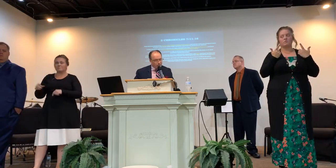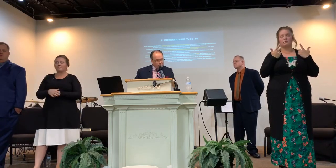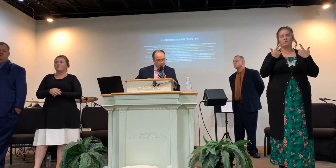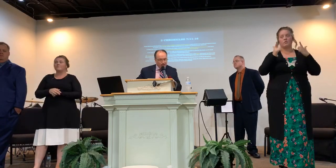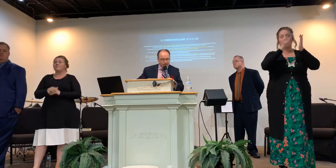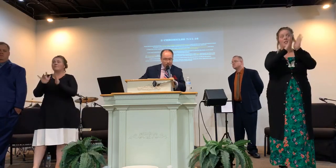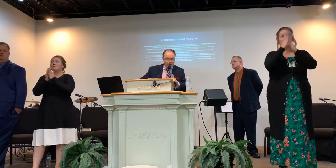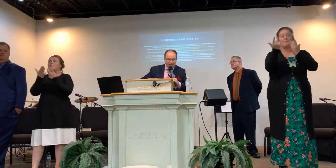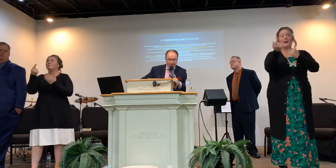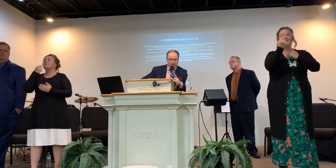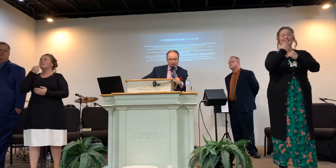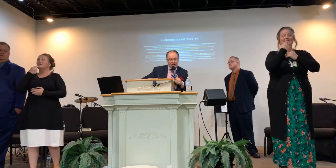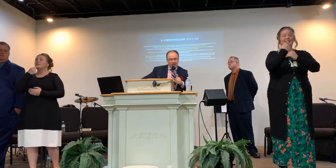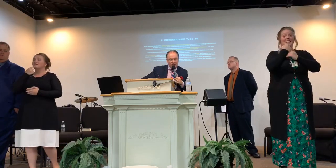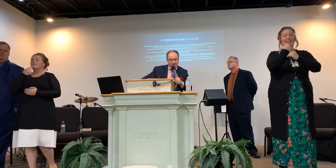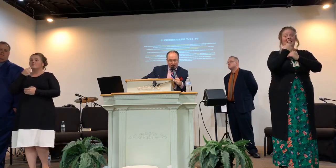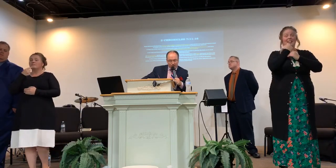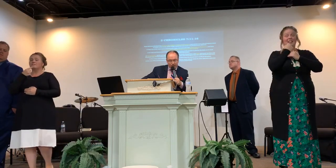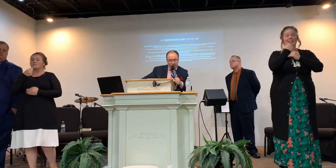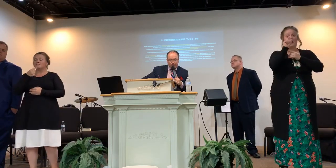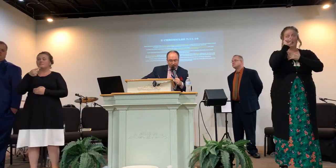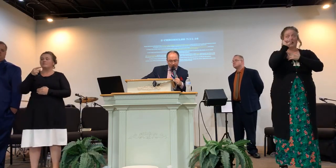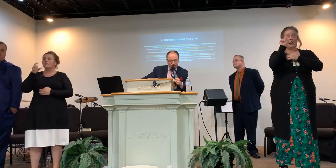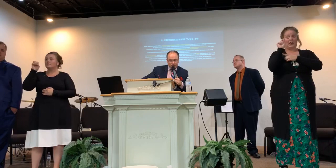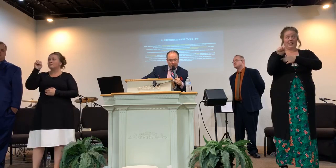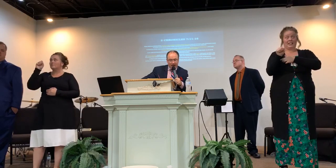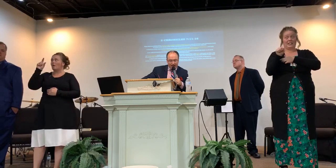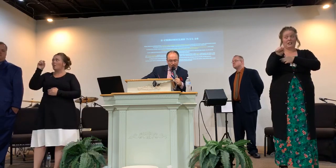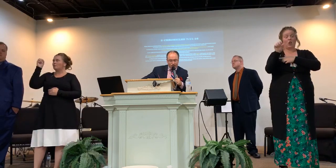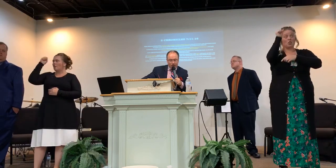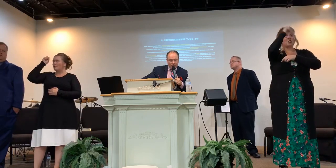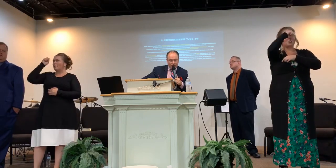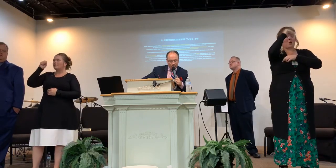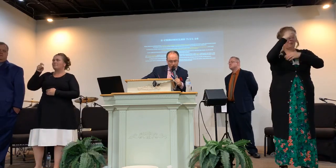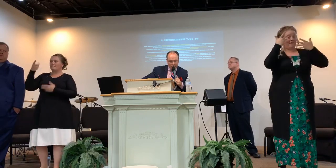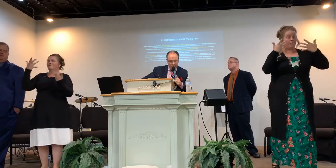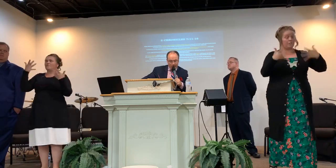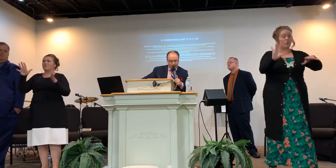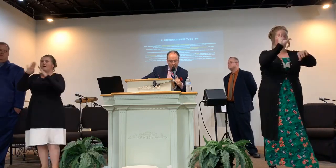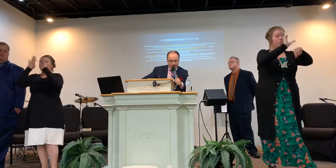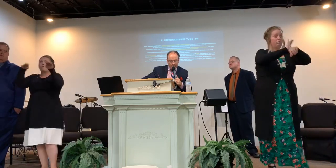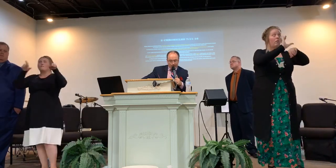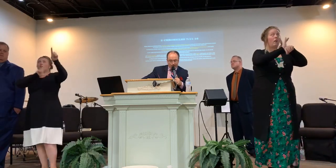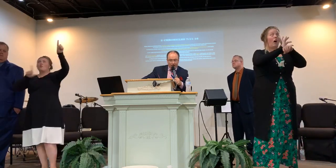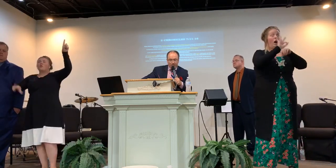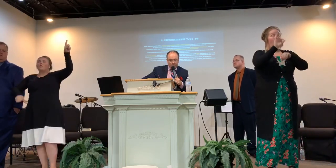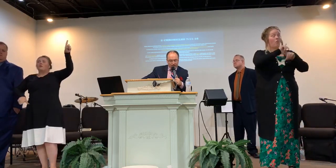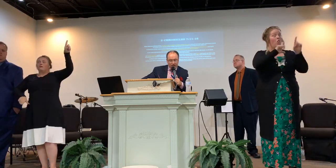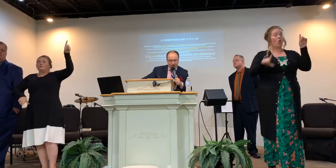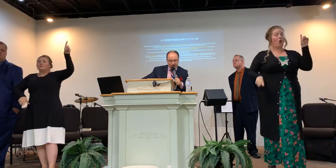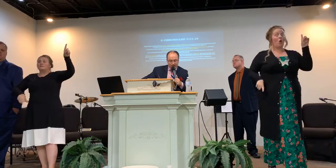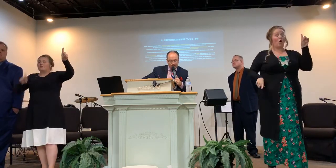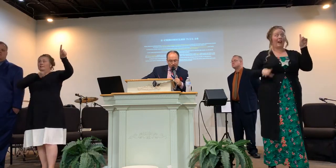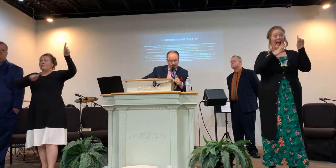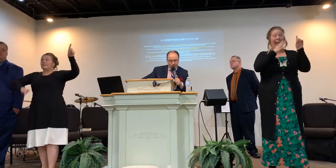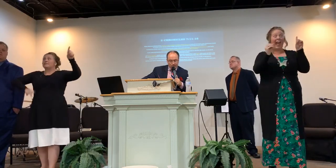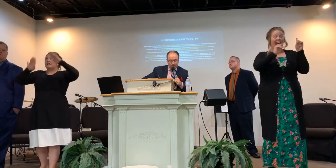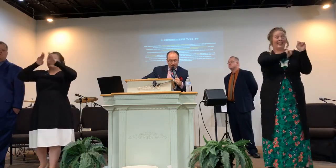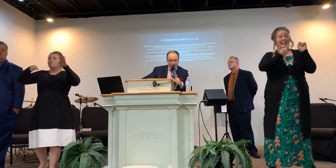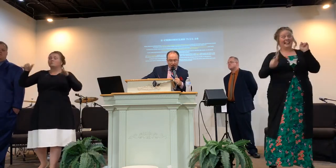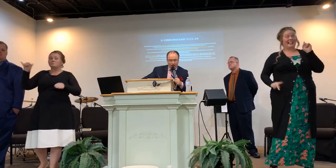The Bible says, Thus Solomon finished the house of the Lord, and the king's